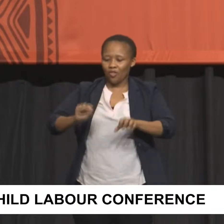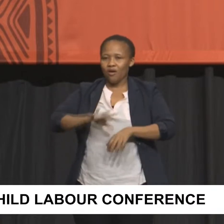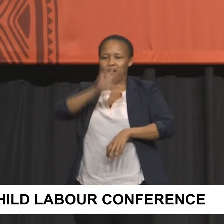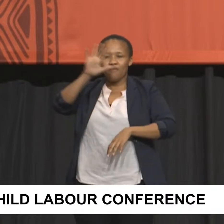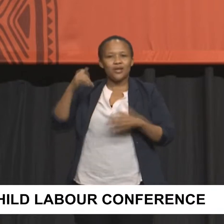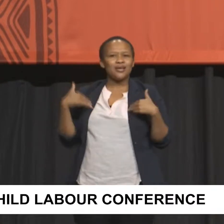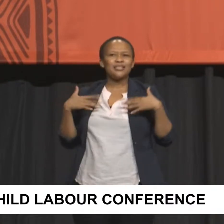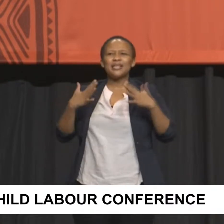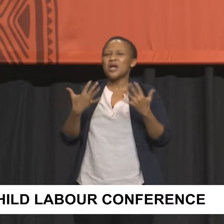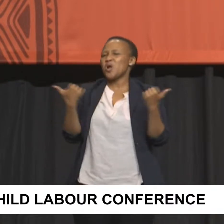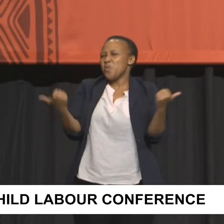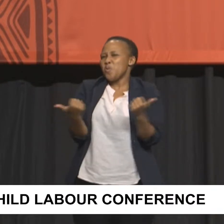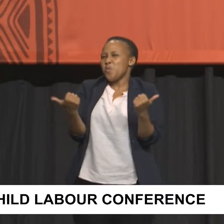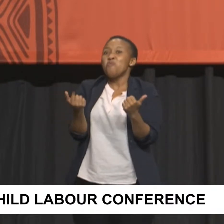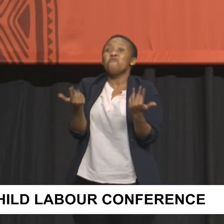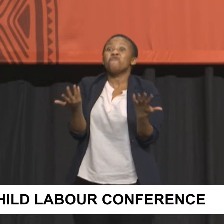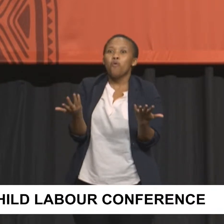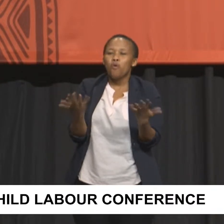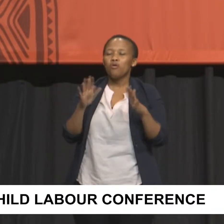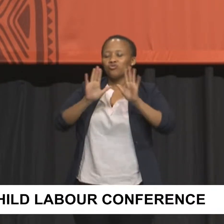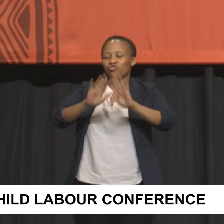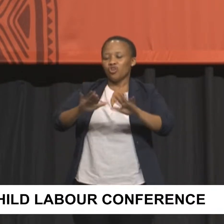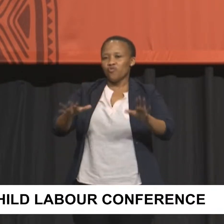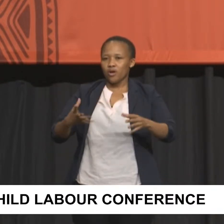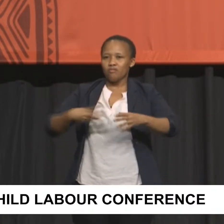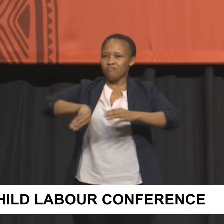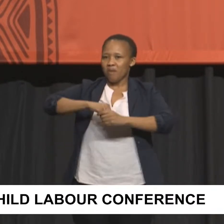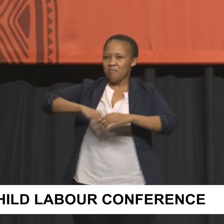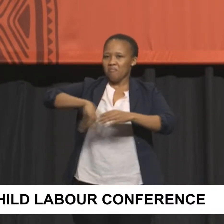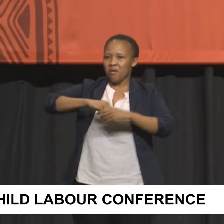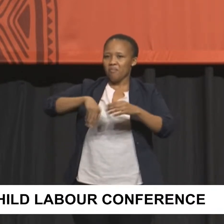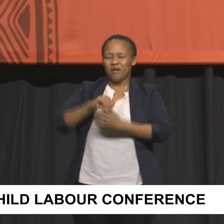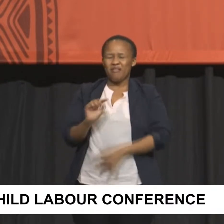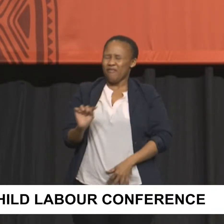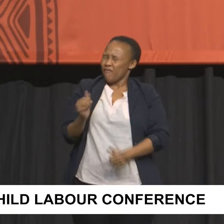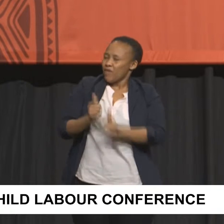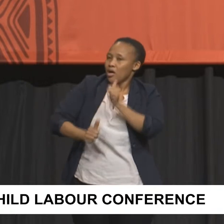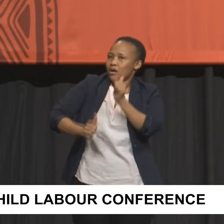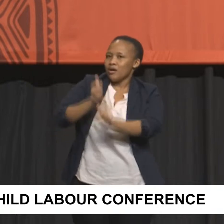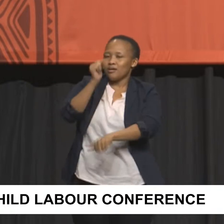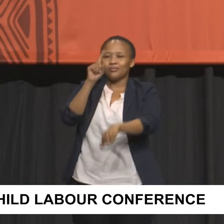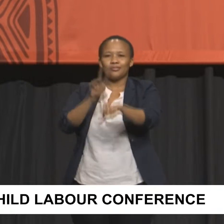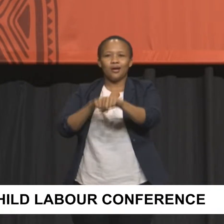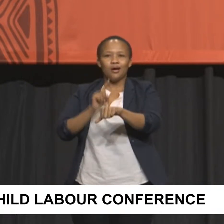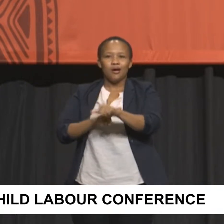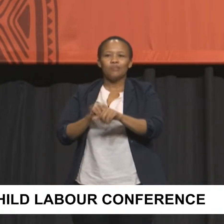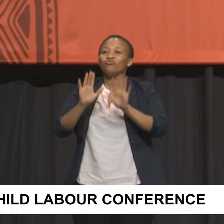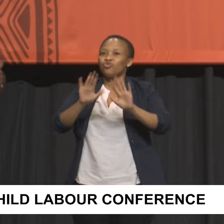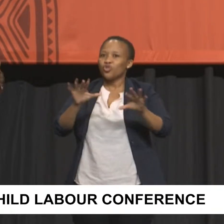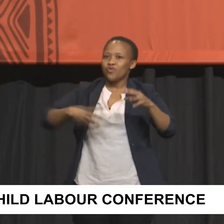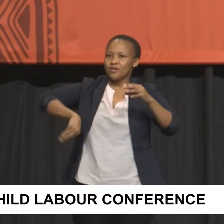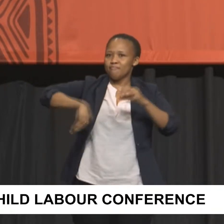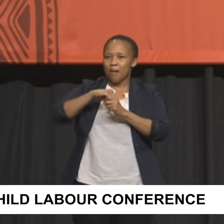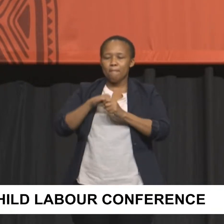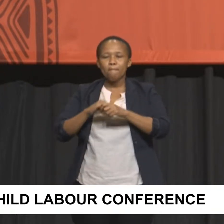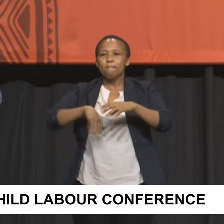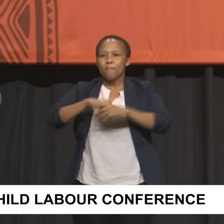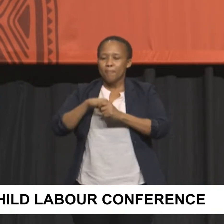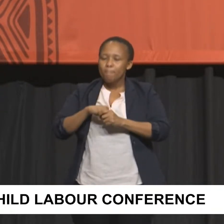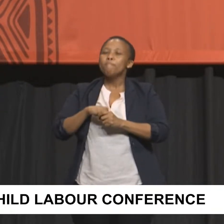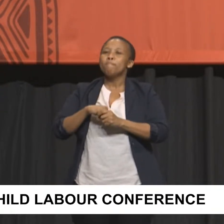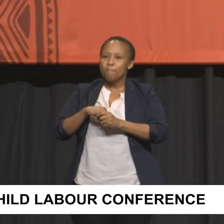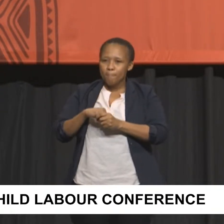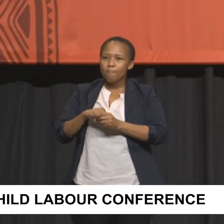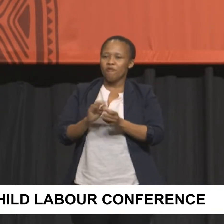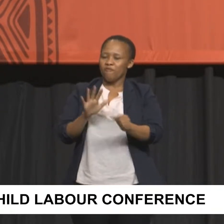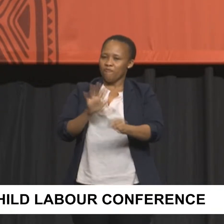Africa around child participation. For the very first time, we have a very active session where children will be participating meaningfully and have their